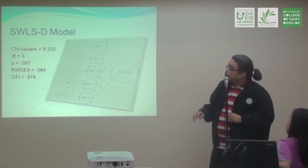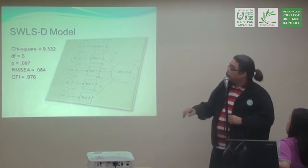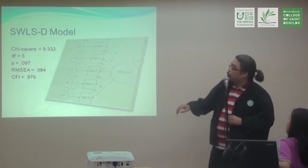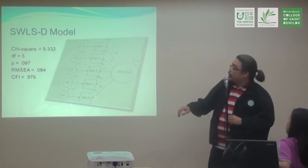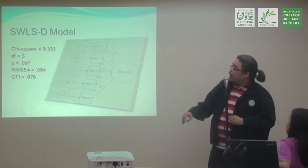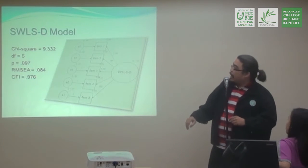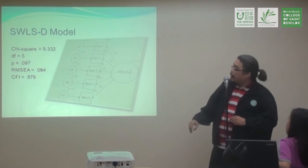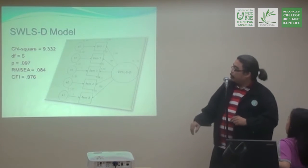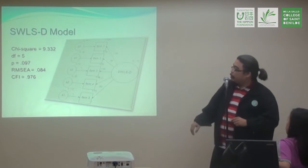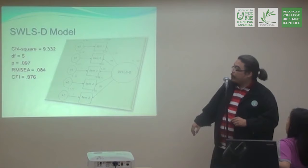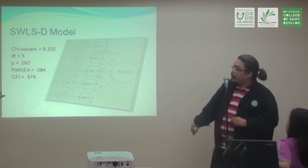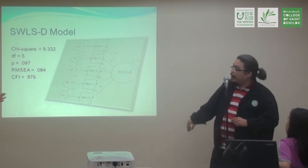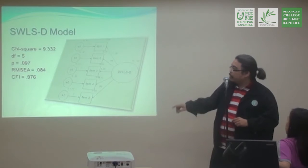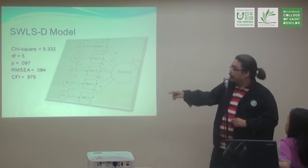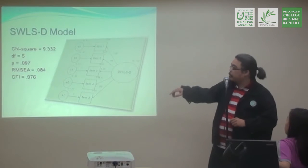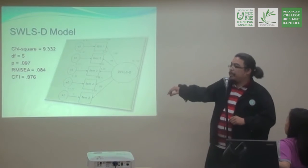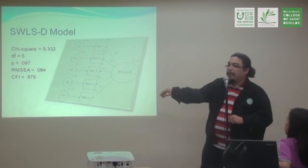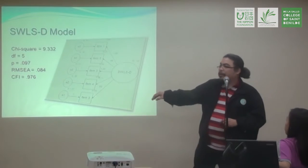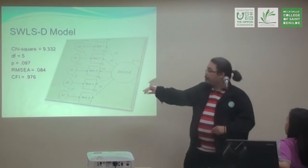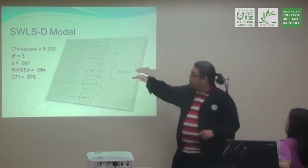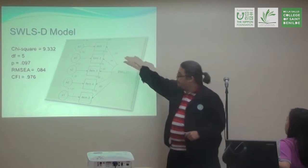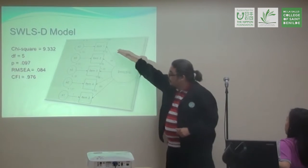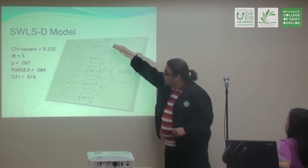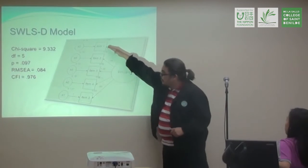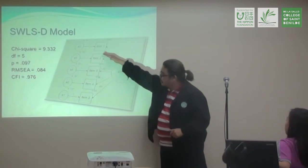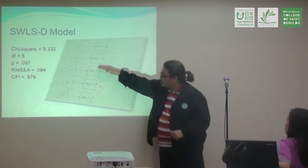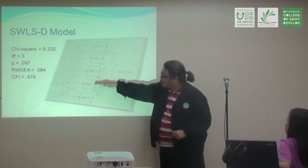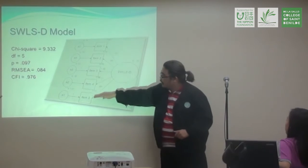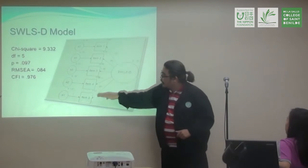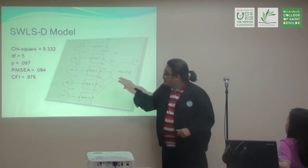is. So I have the 5 items here